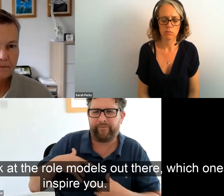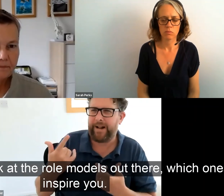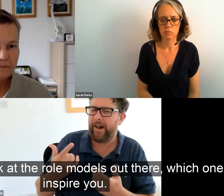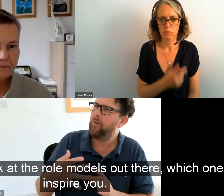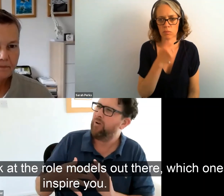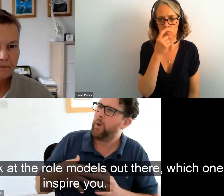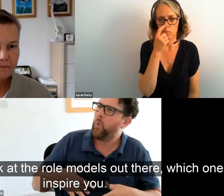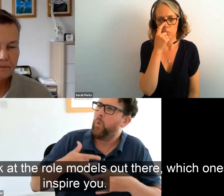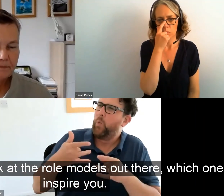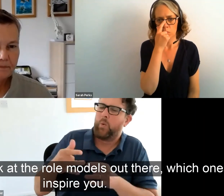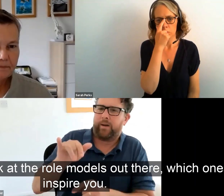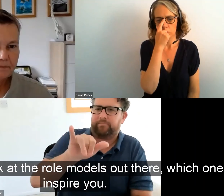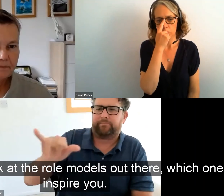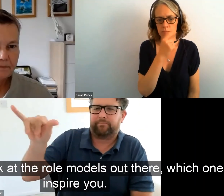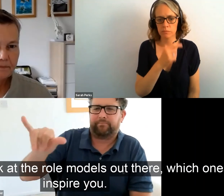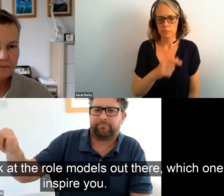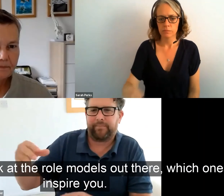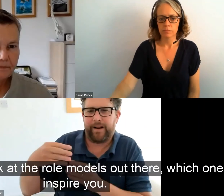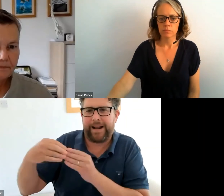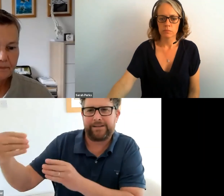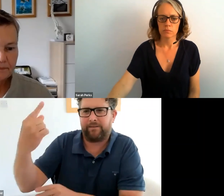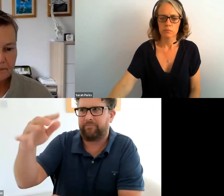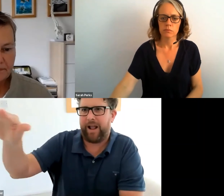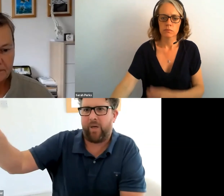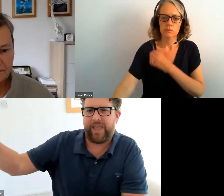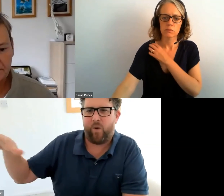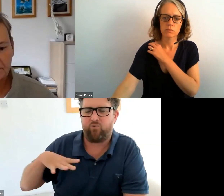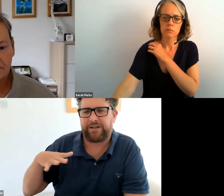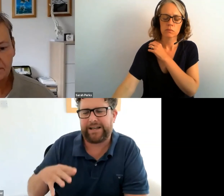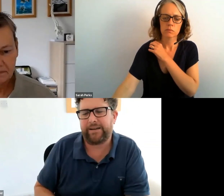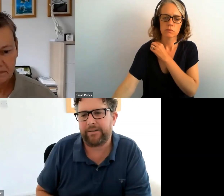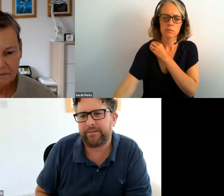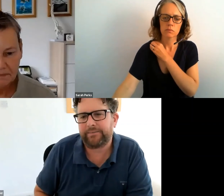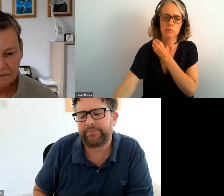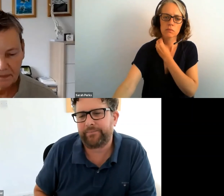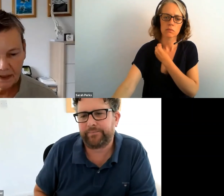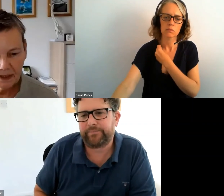ones inspire you?